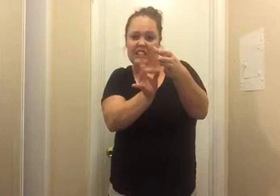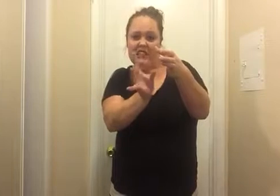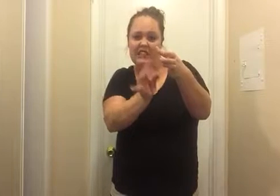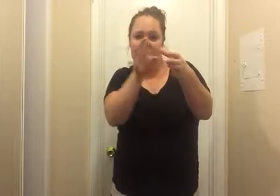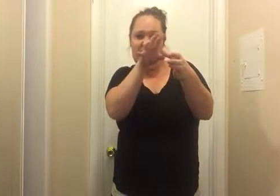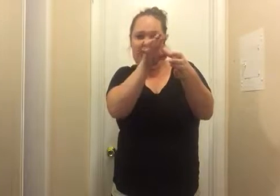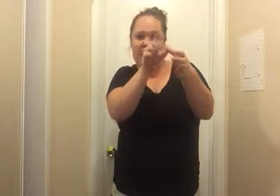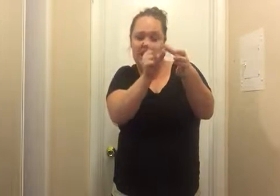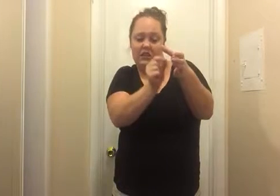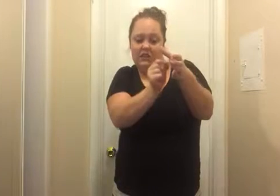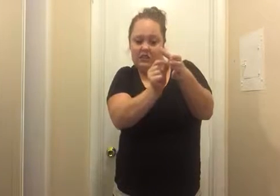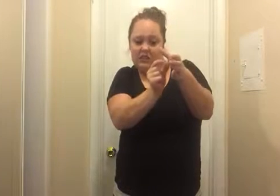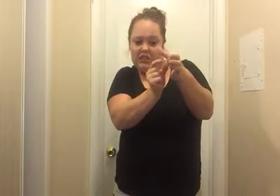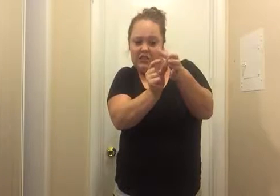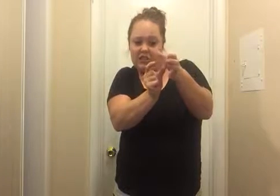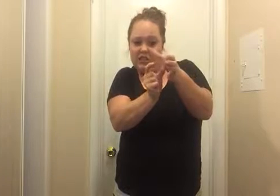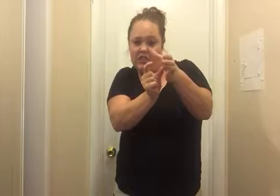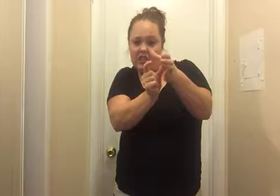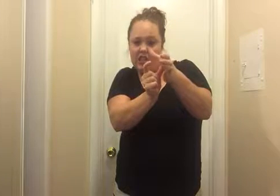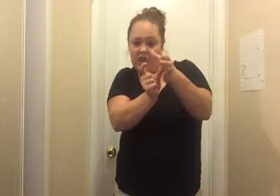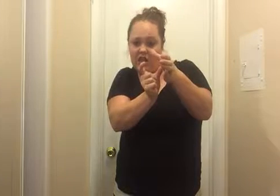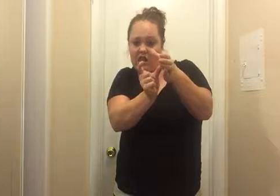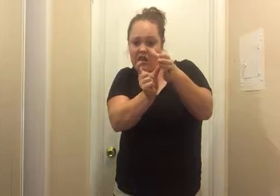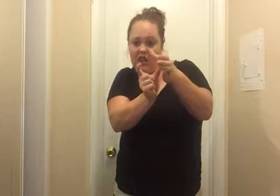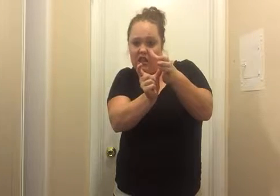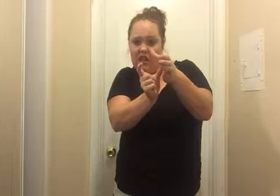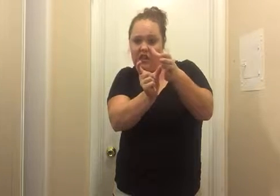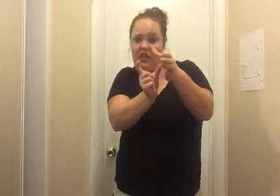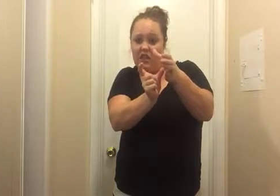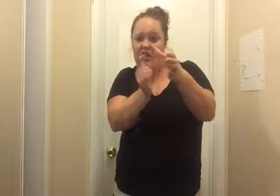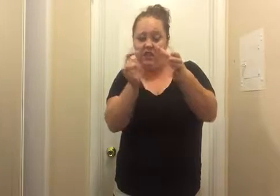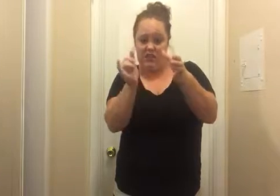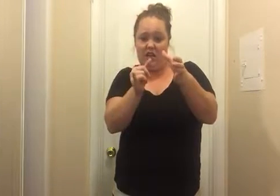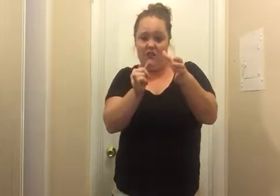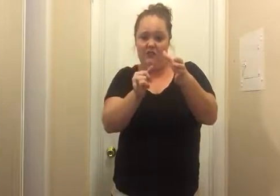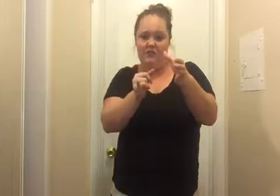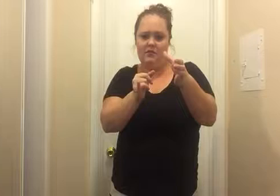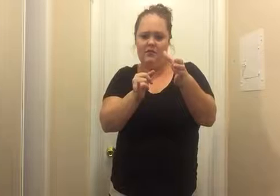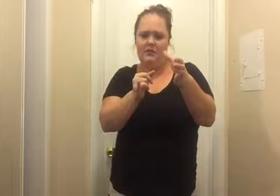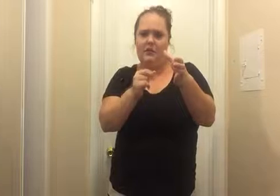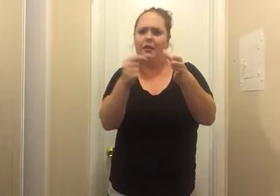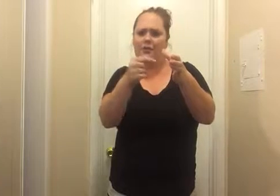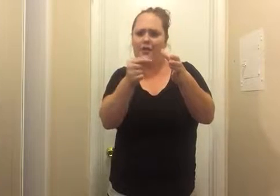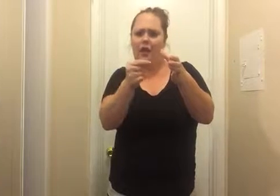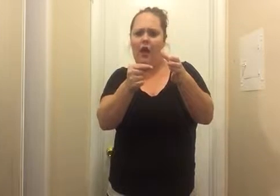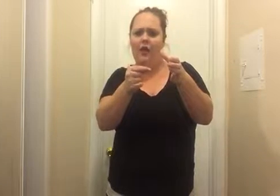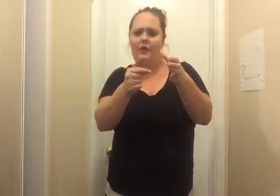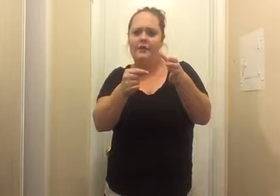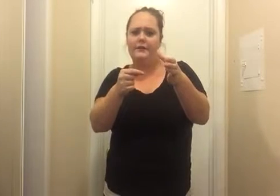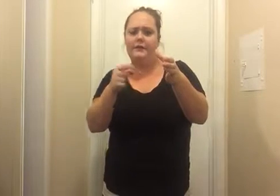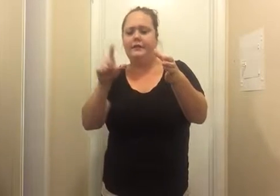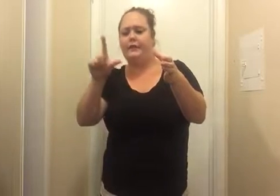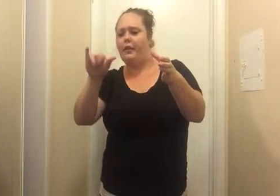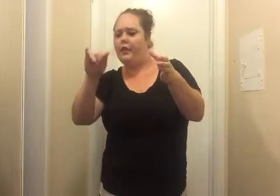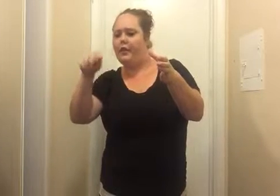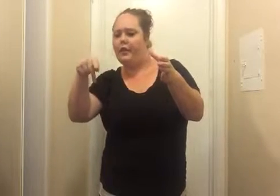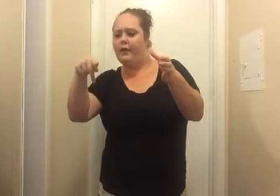these are kind of combinations. These plaques right here are combinations of lipids. So lipids are things like cholesterols